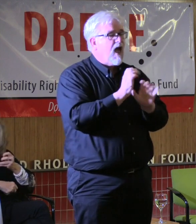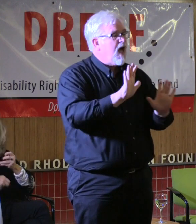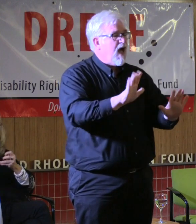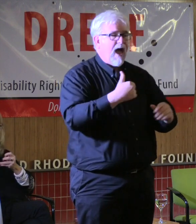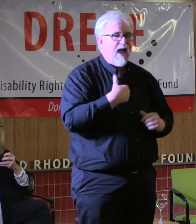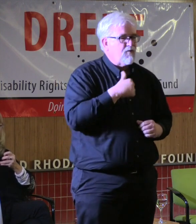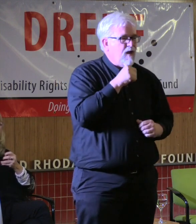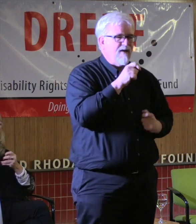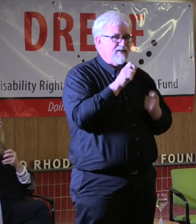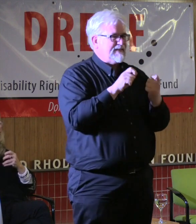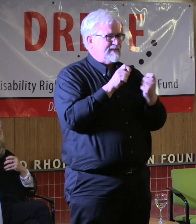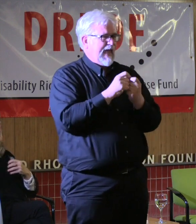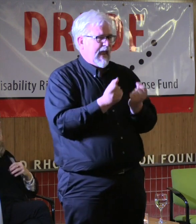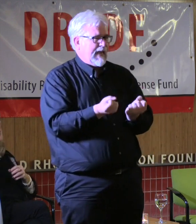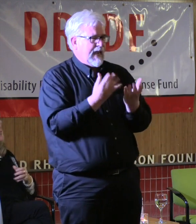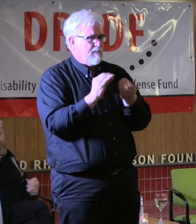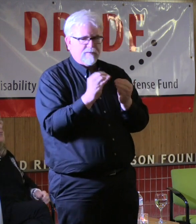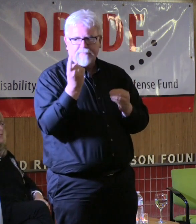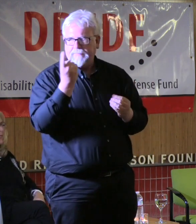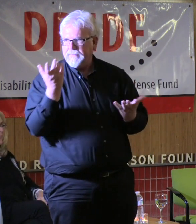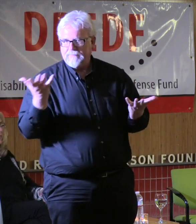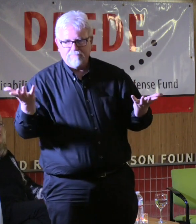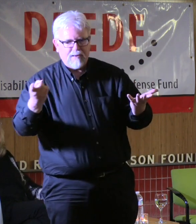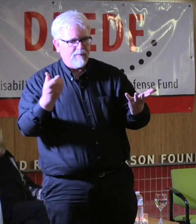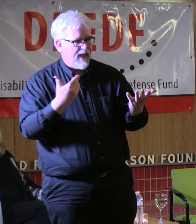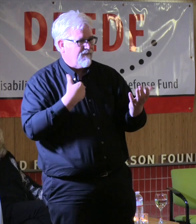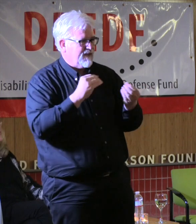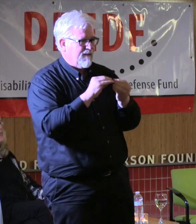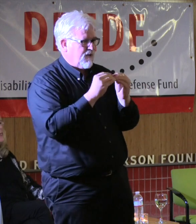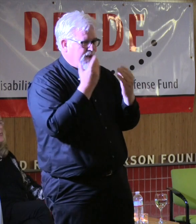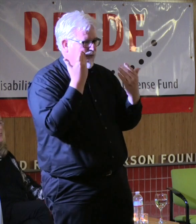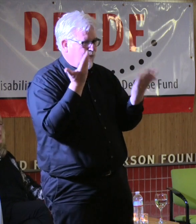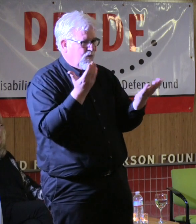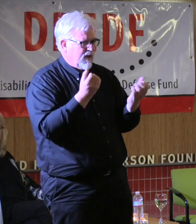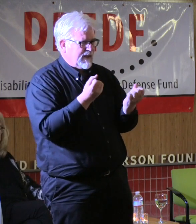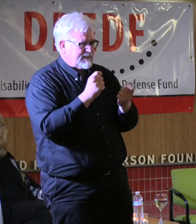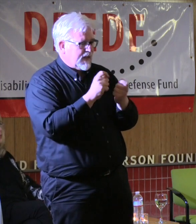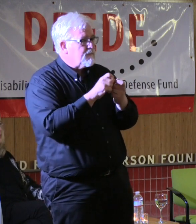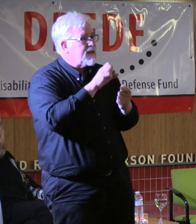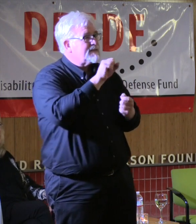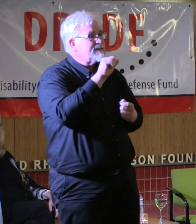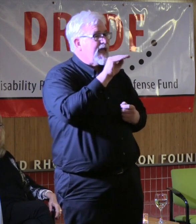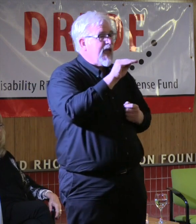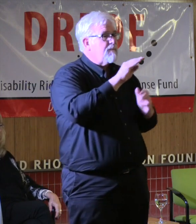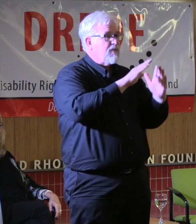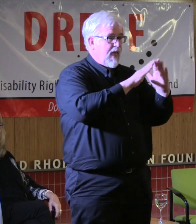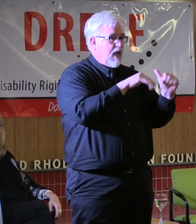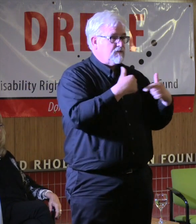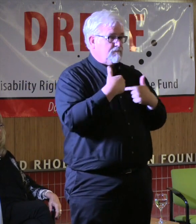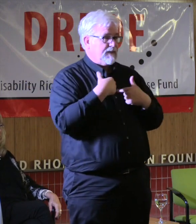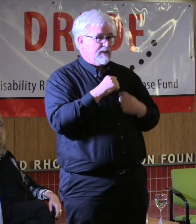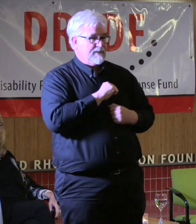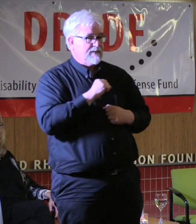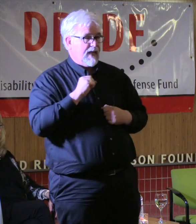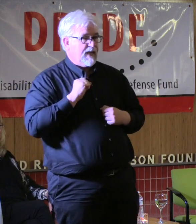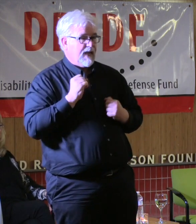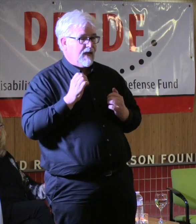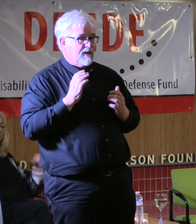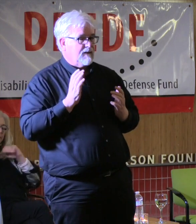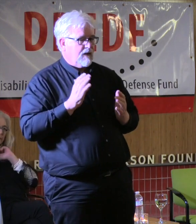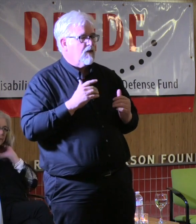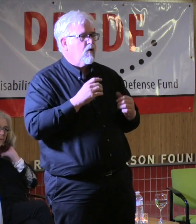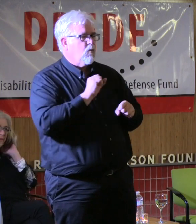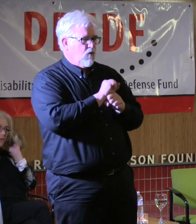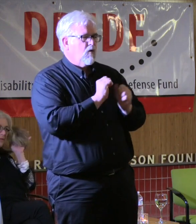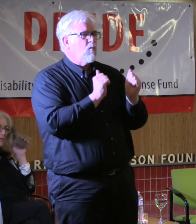don't have the exact number. Somebody may have it, I don't know. But Sam in the House and I in the Senate worked,